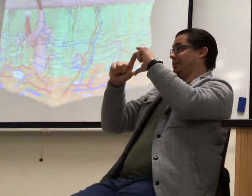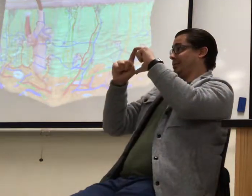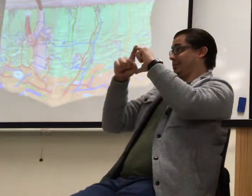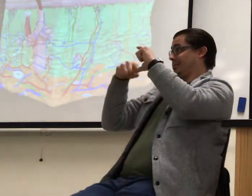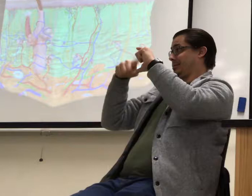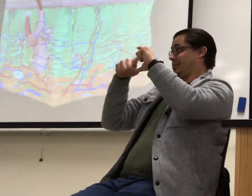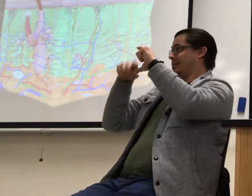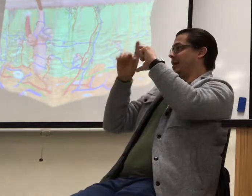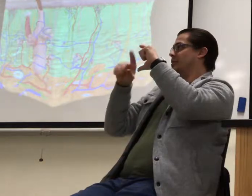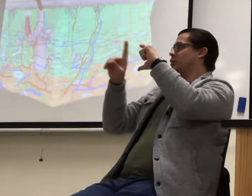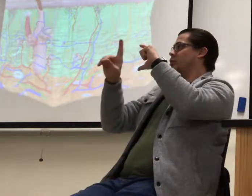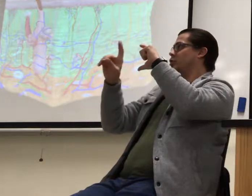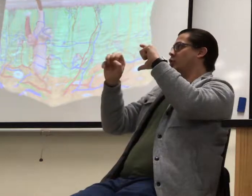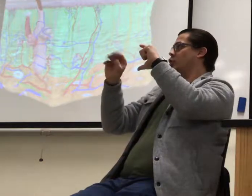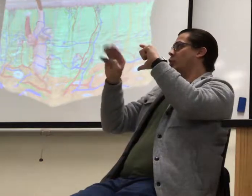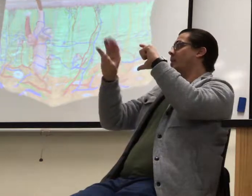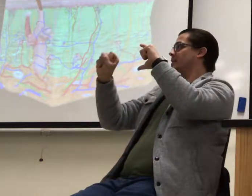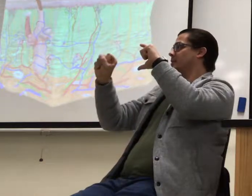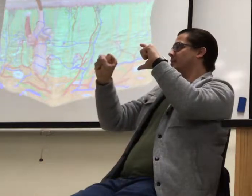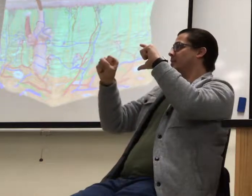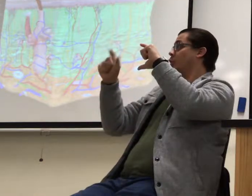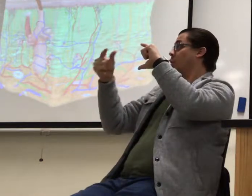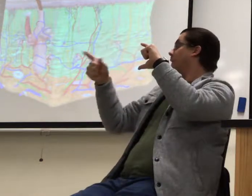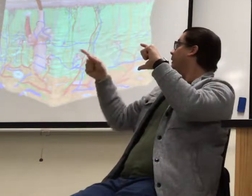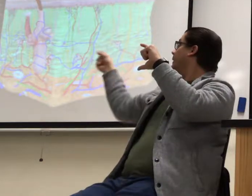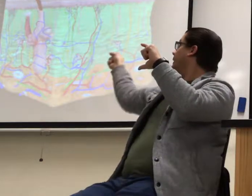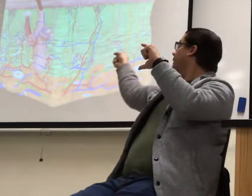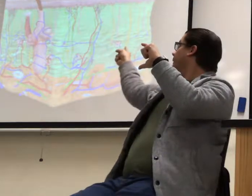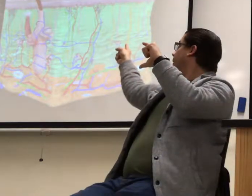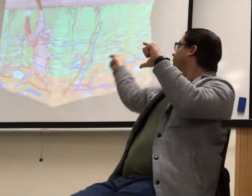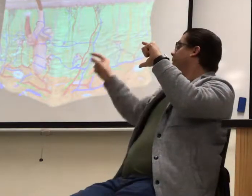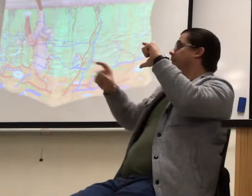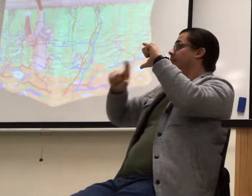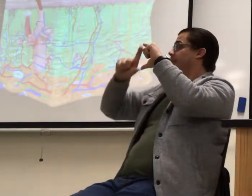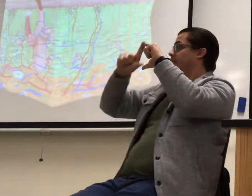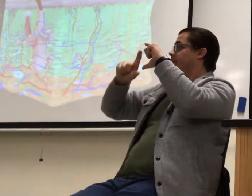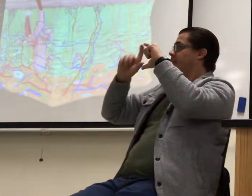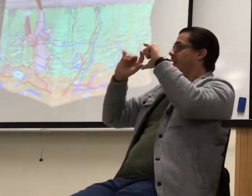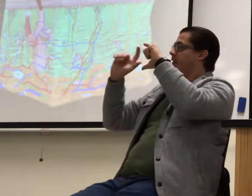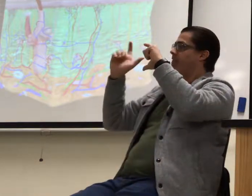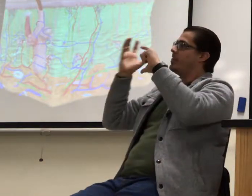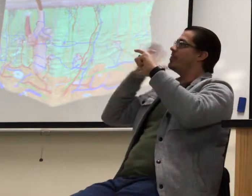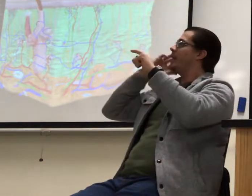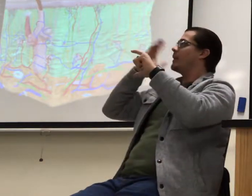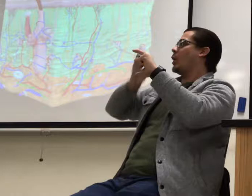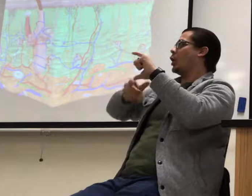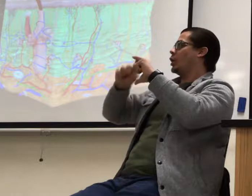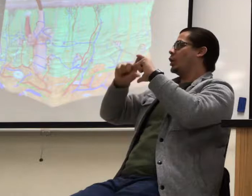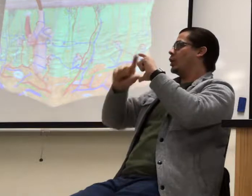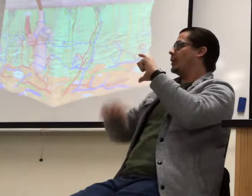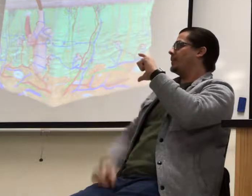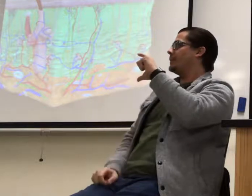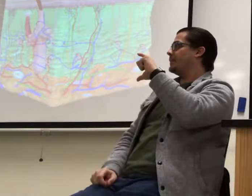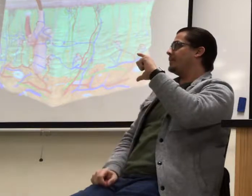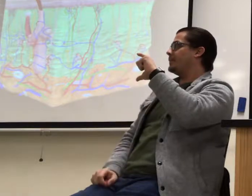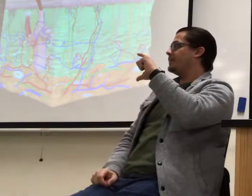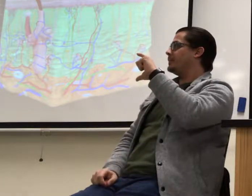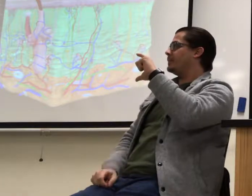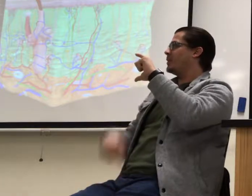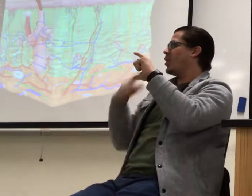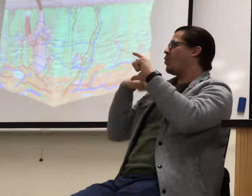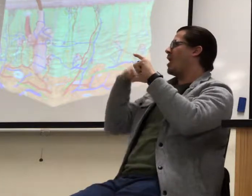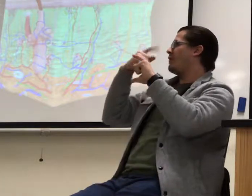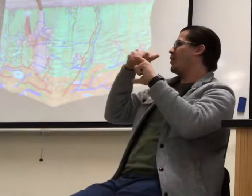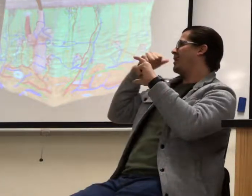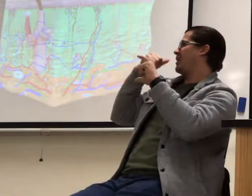It's that whole middle layer that's highlighted in green. It's highlighted in green, but I'll use red to